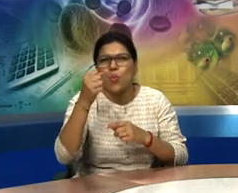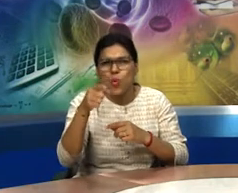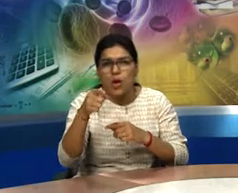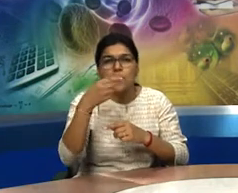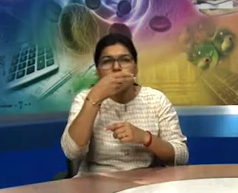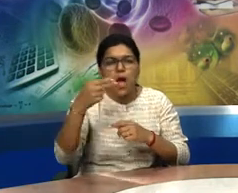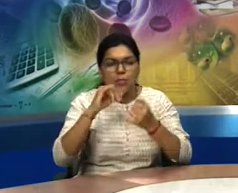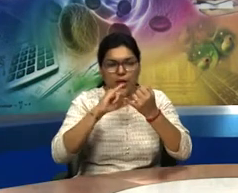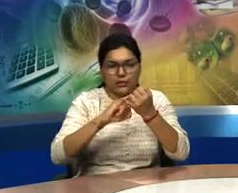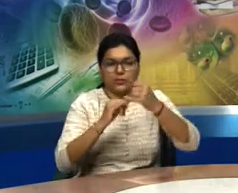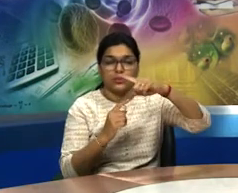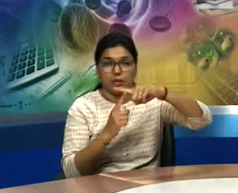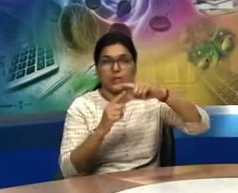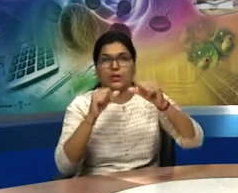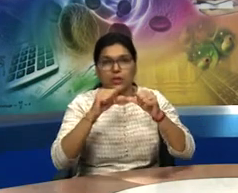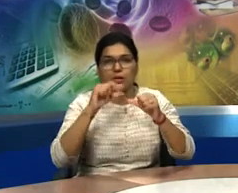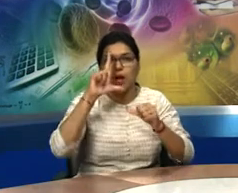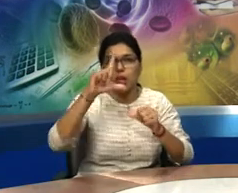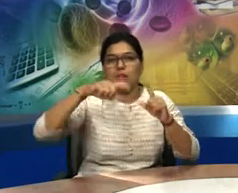were porous.